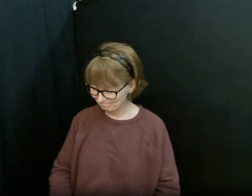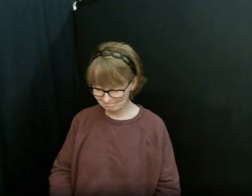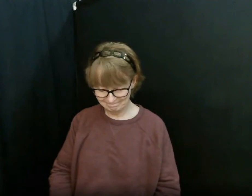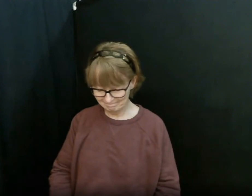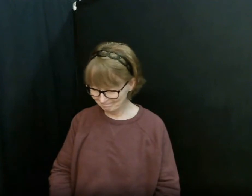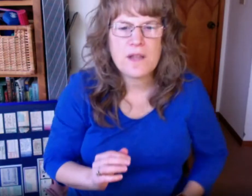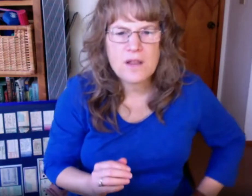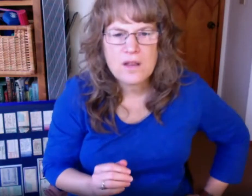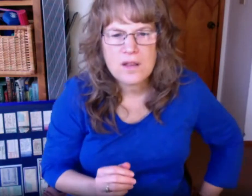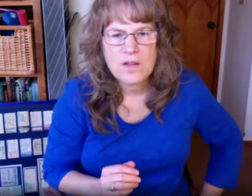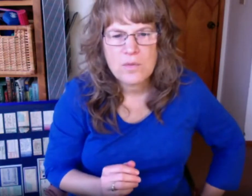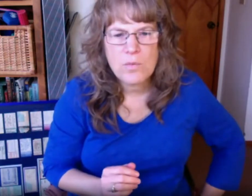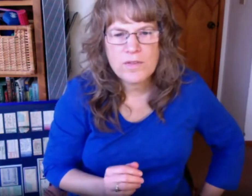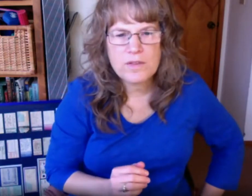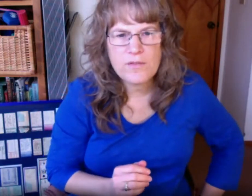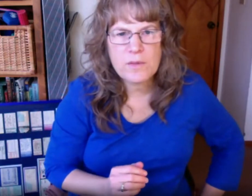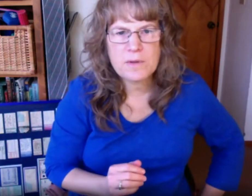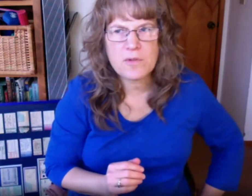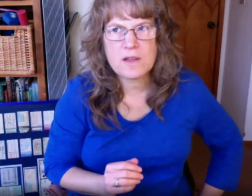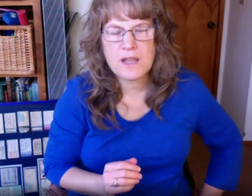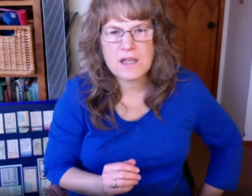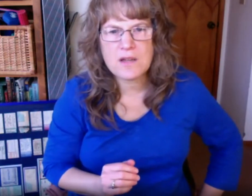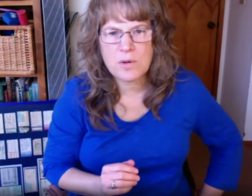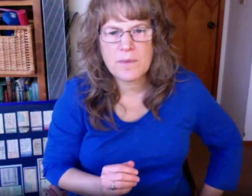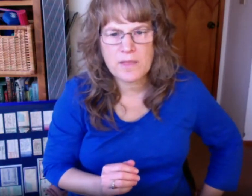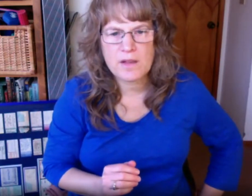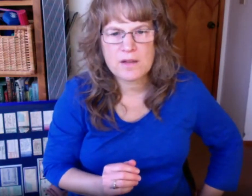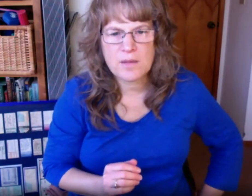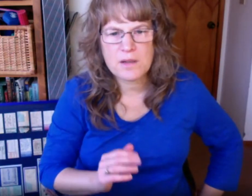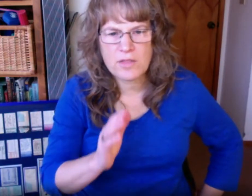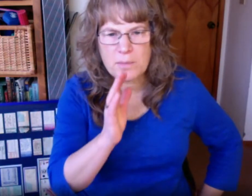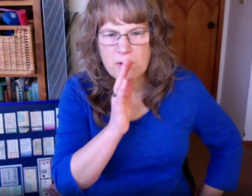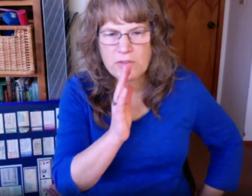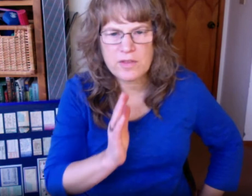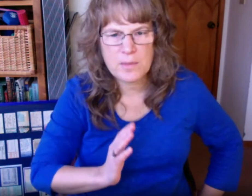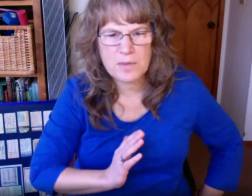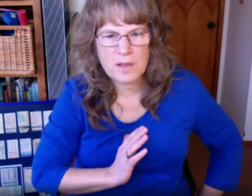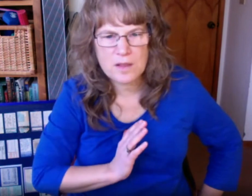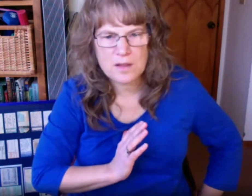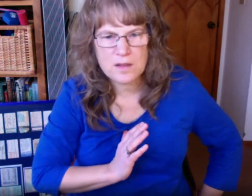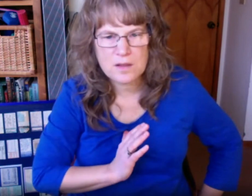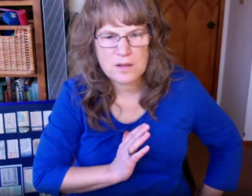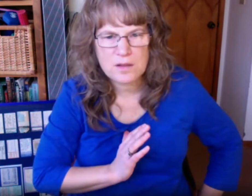So wait, Renee. Yeah. What's the difference between lady and woman then? I mean, are they both the same sign?